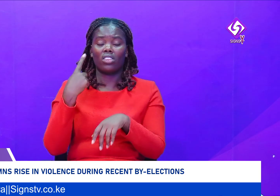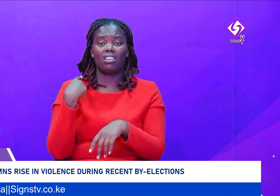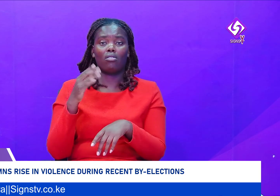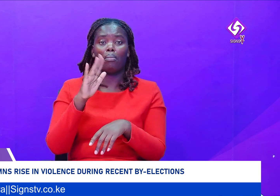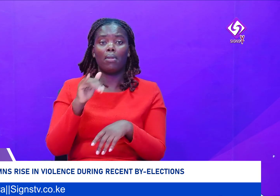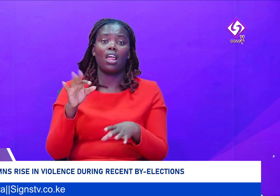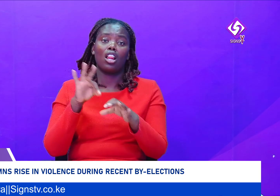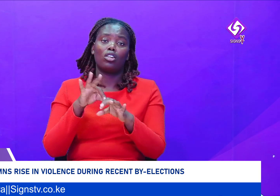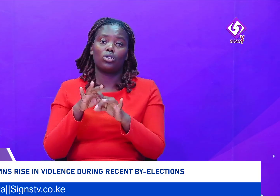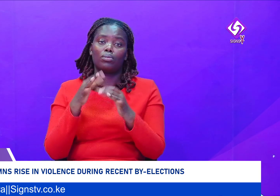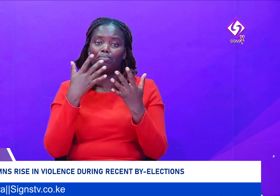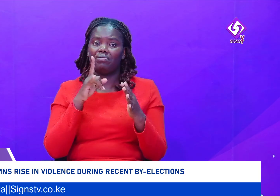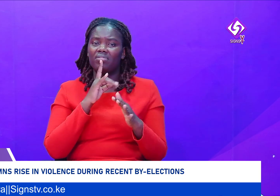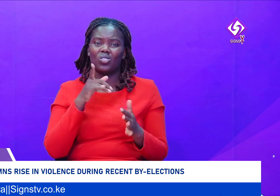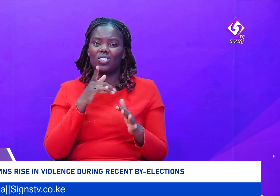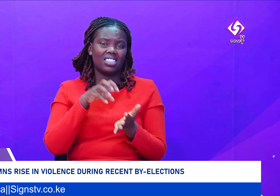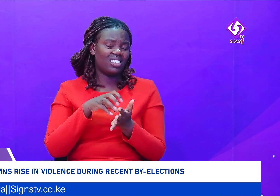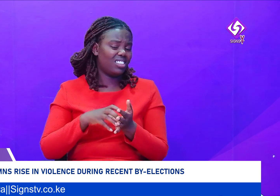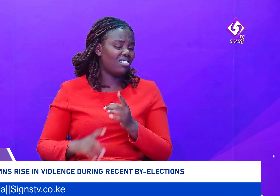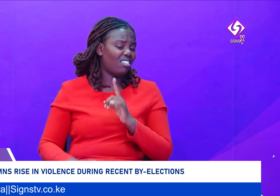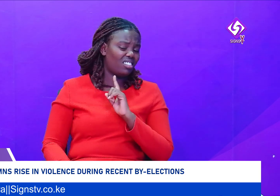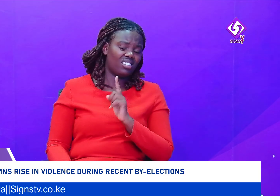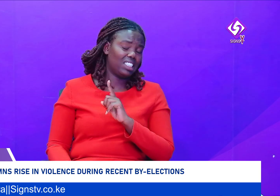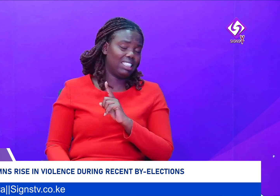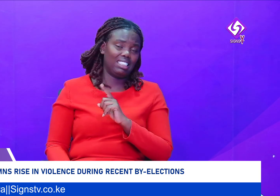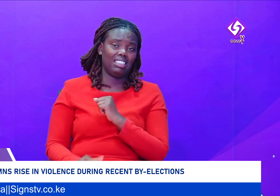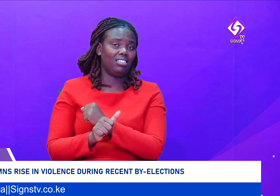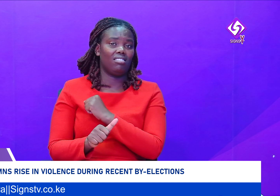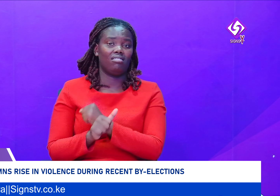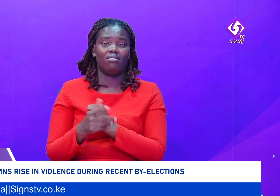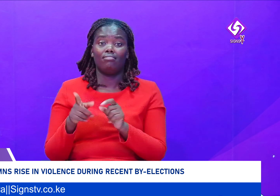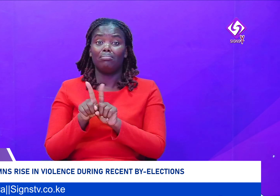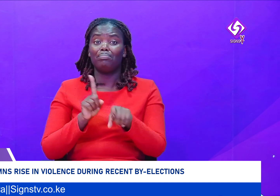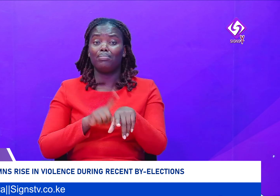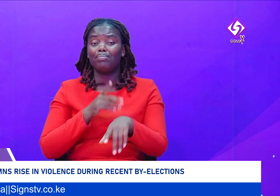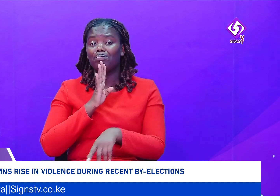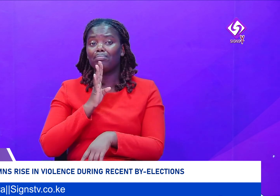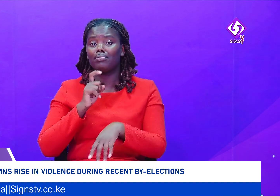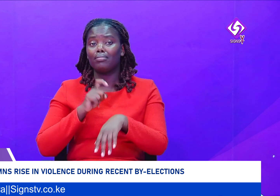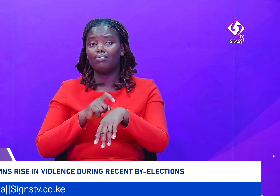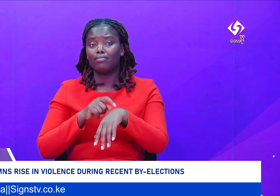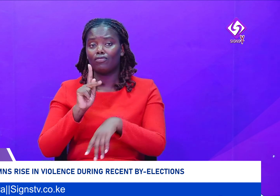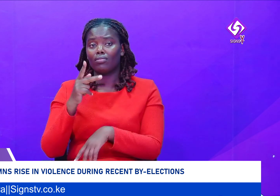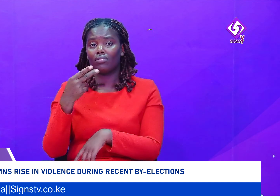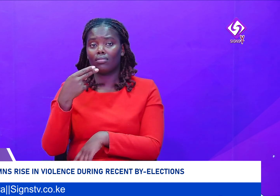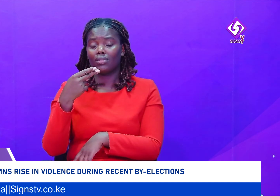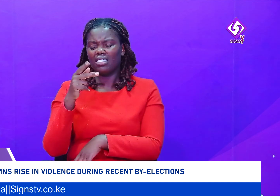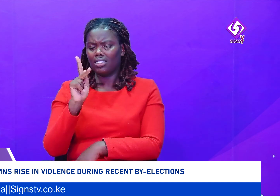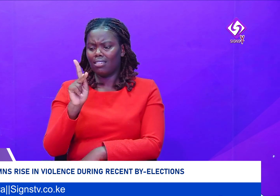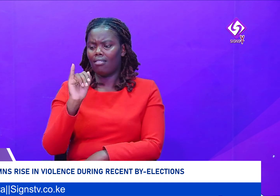threats observed during the recent by-elections, describing the incident as alarming. Speaking in